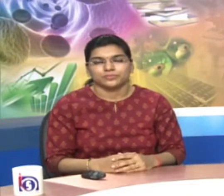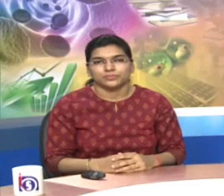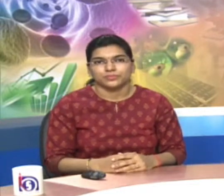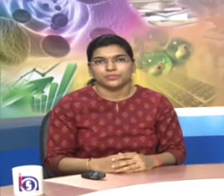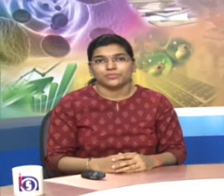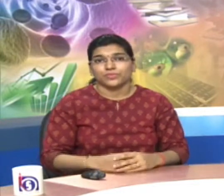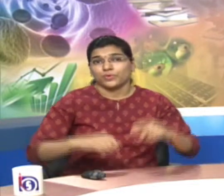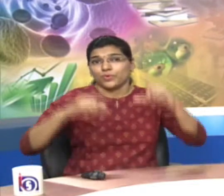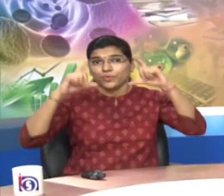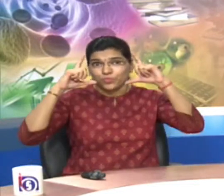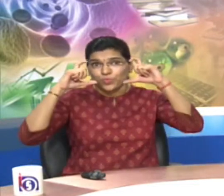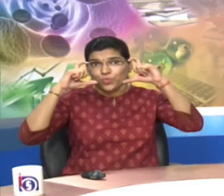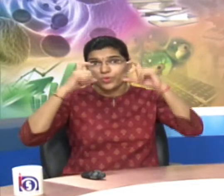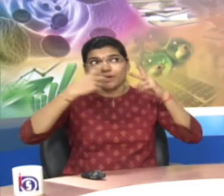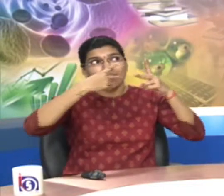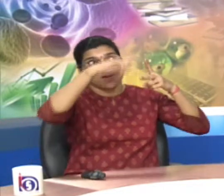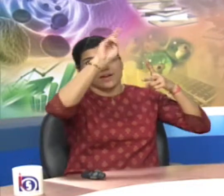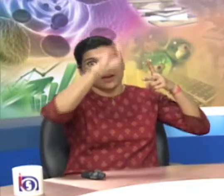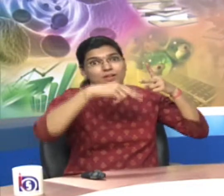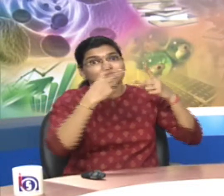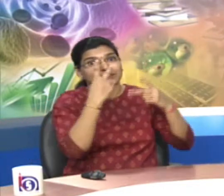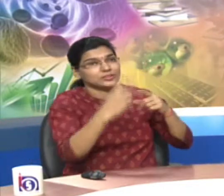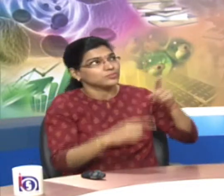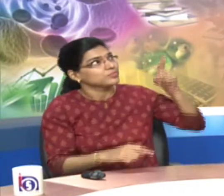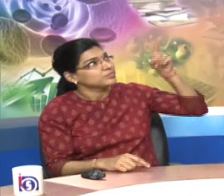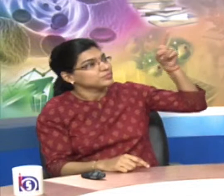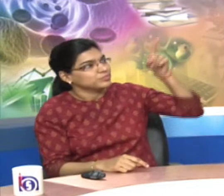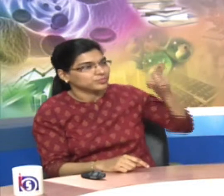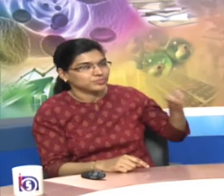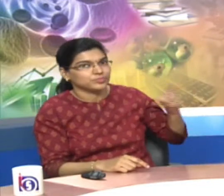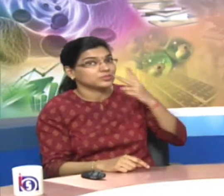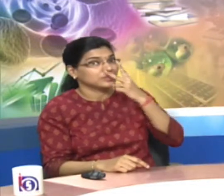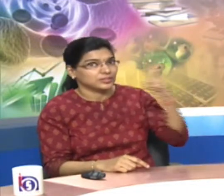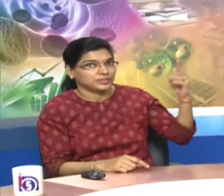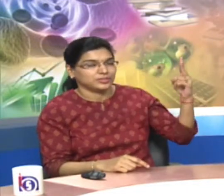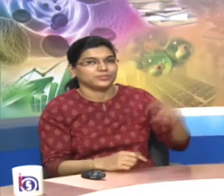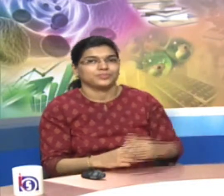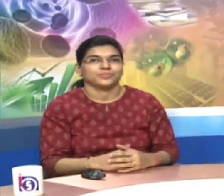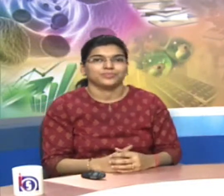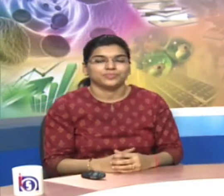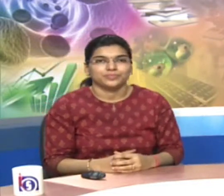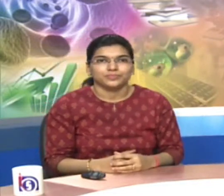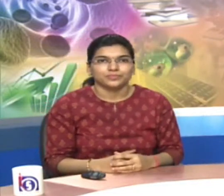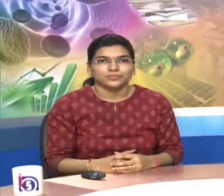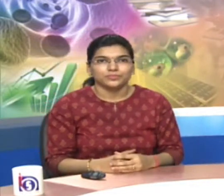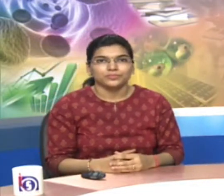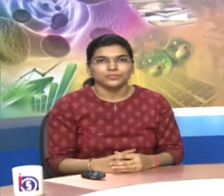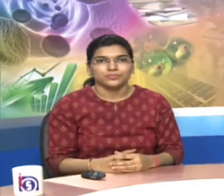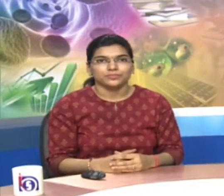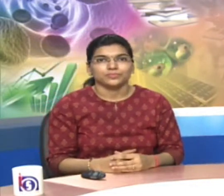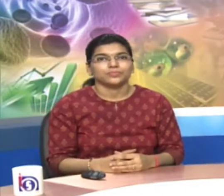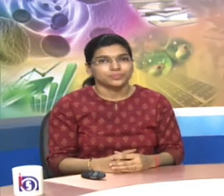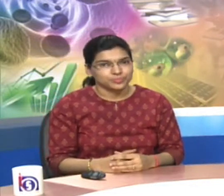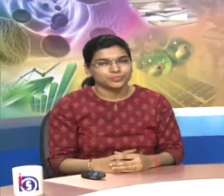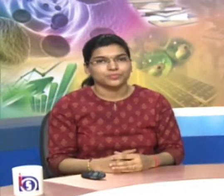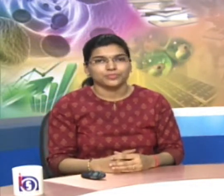So you can see the different tables two tables.